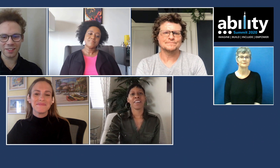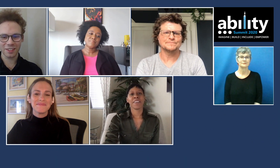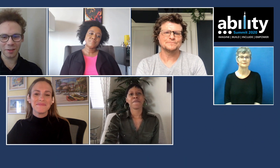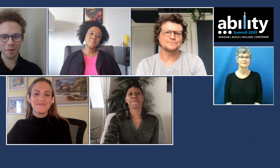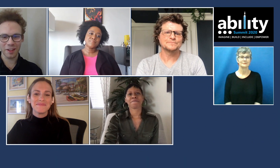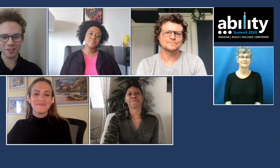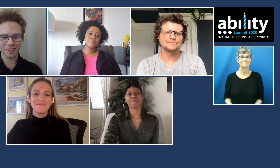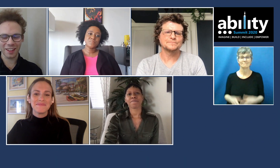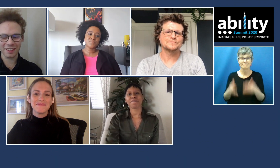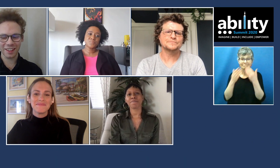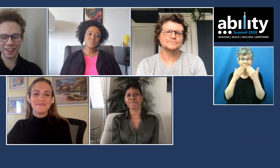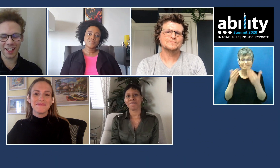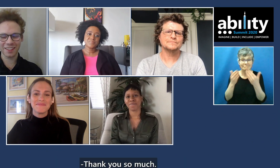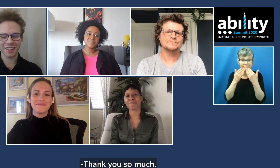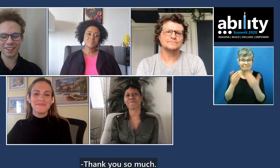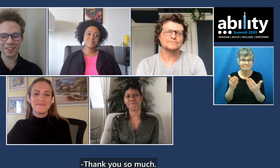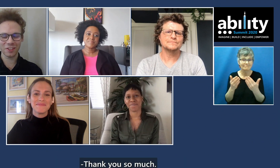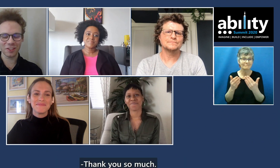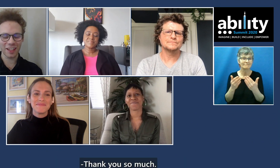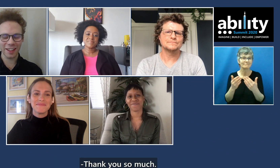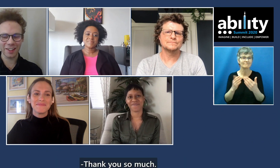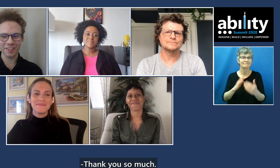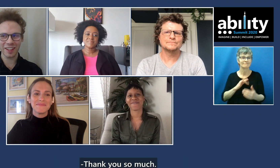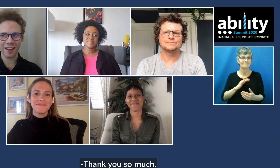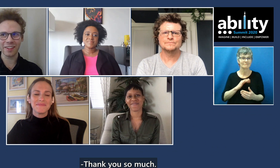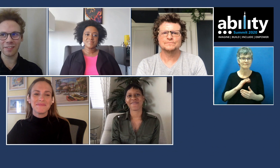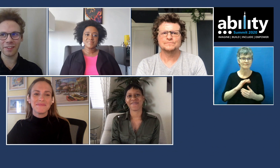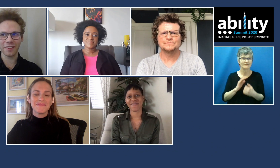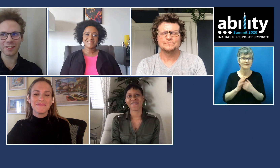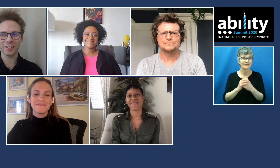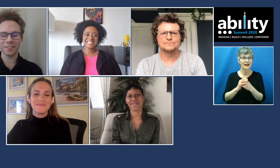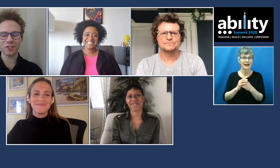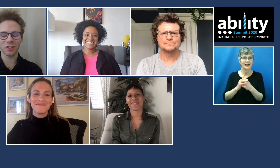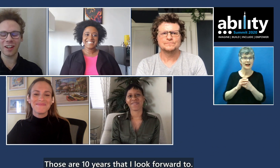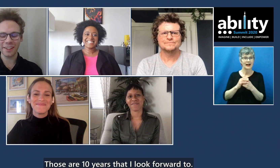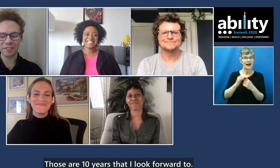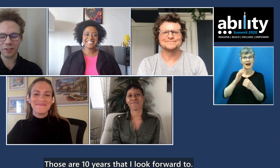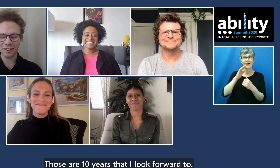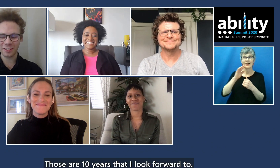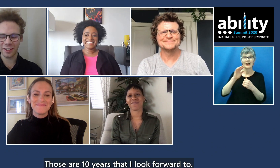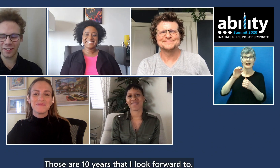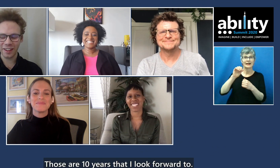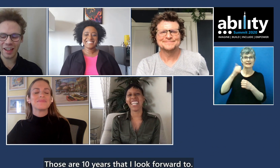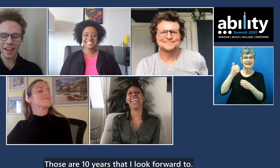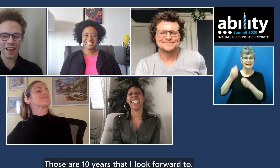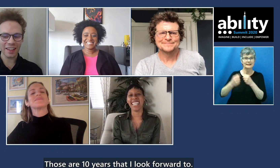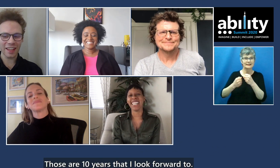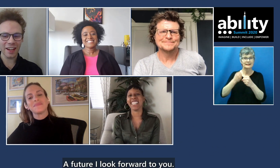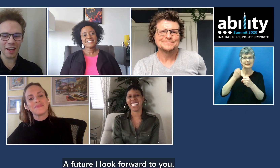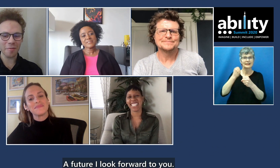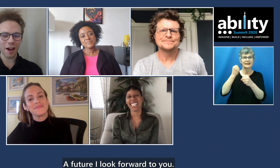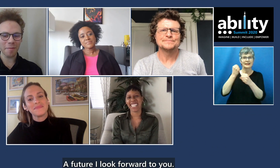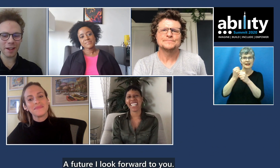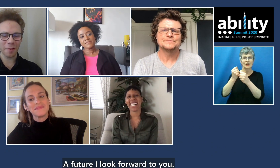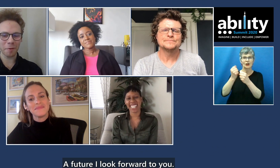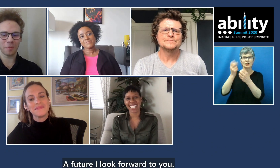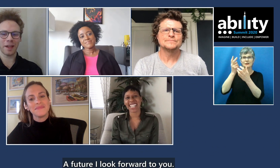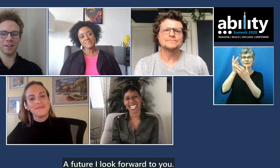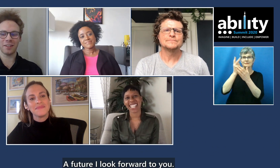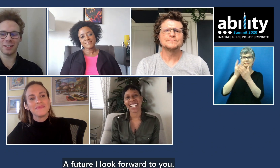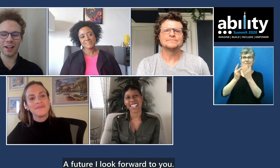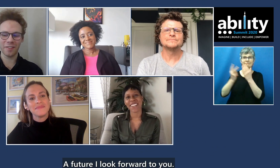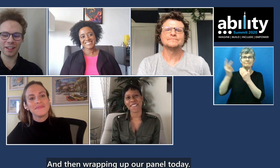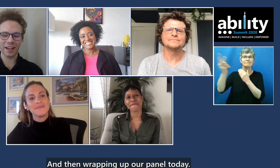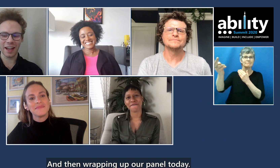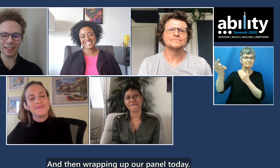Thank you so much. That's it. Those are 10 years that I look forward to, a future I look forward to. And then wrapping up